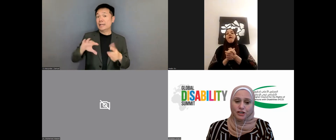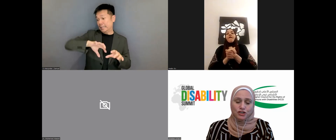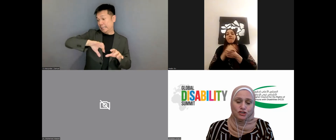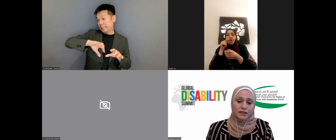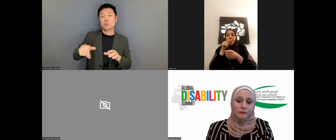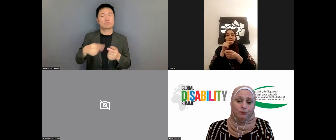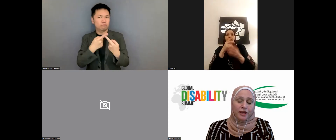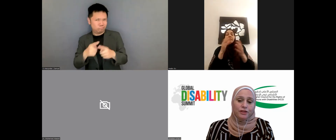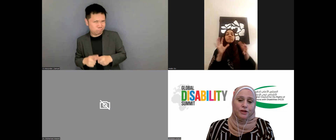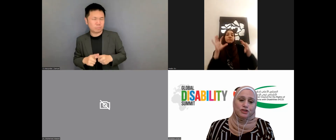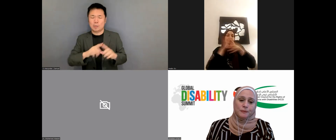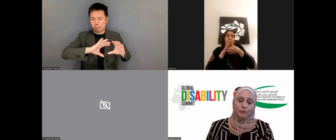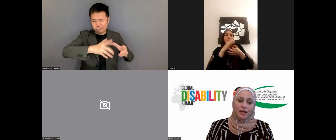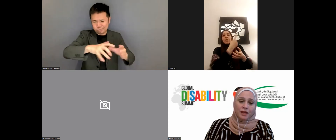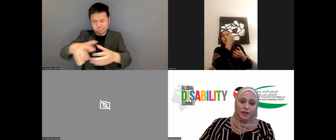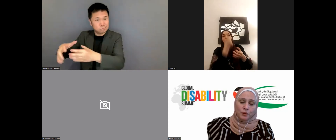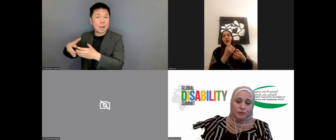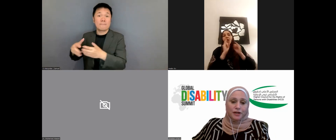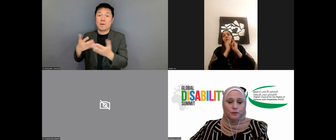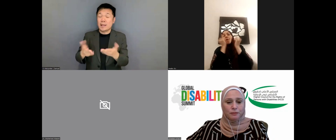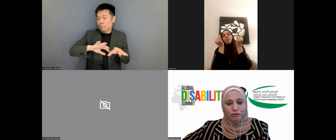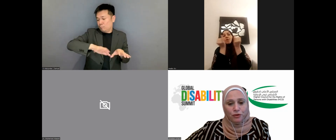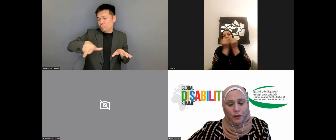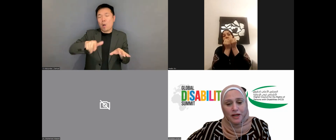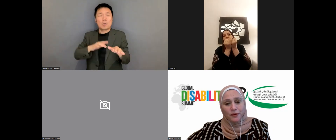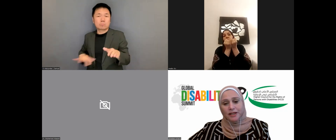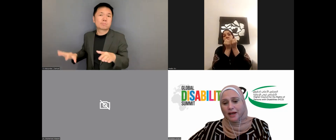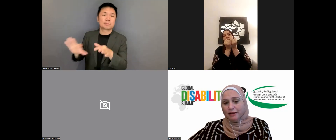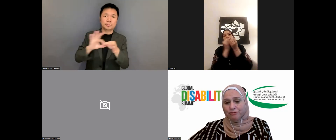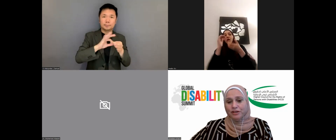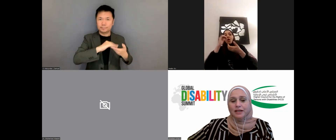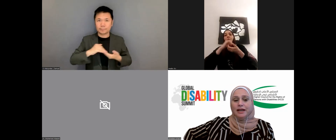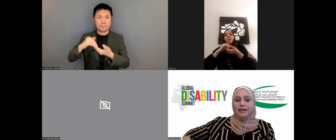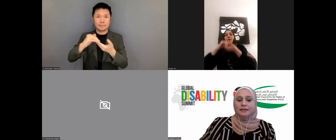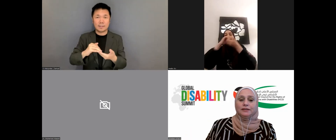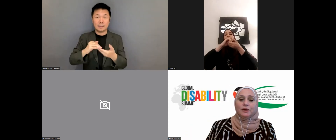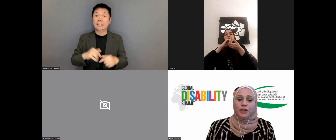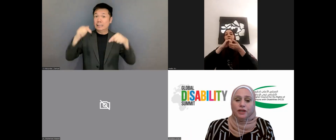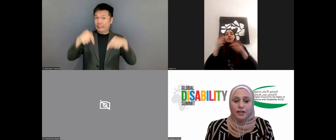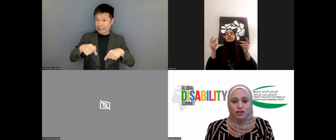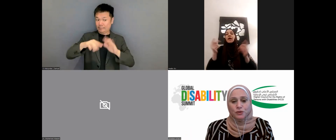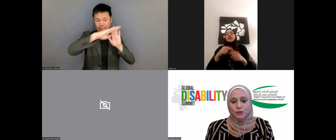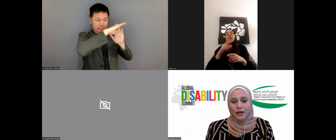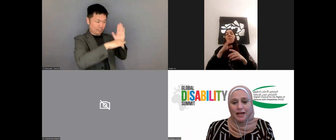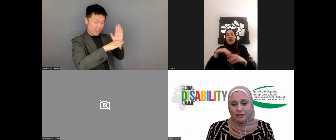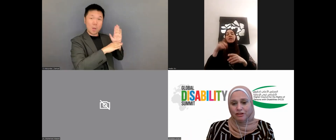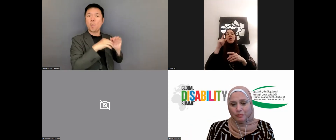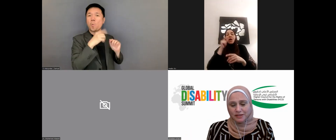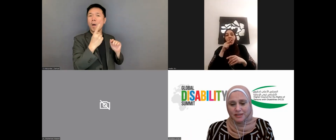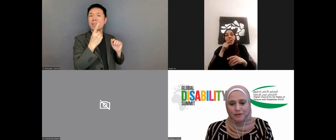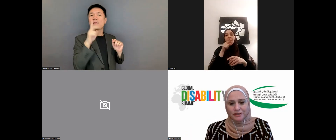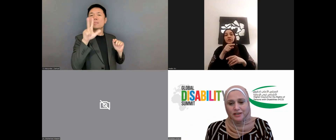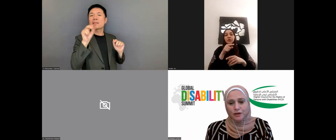in the region. The webinar will be for 1.5 hours, and we encourage you to